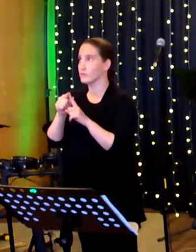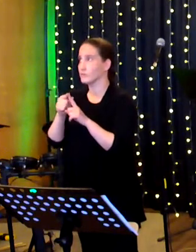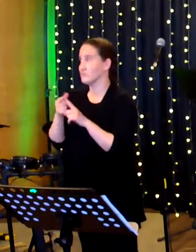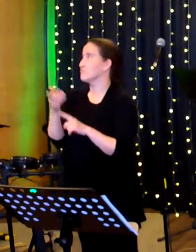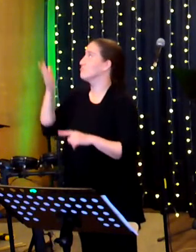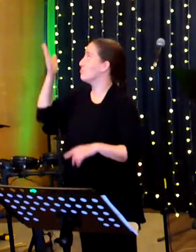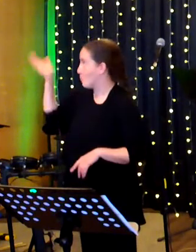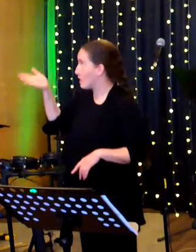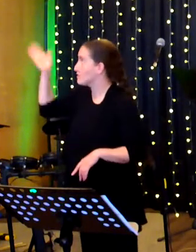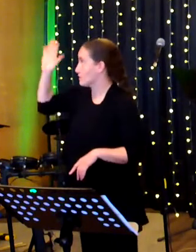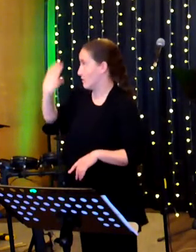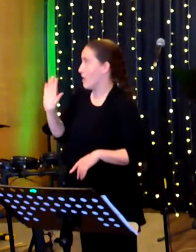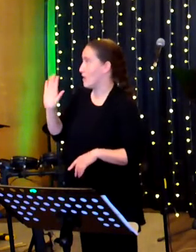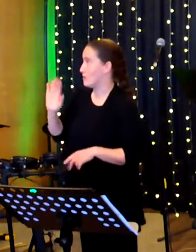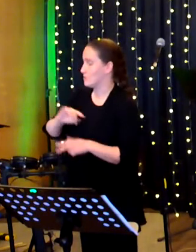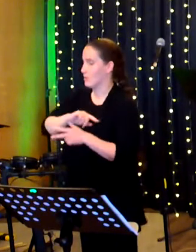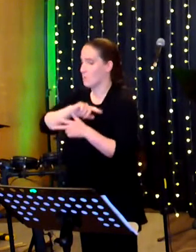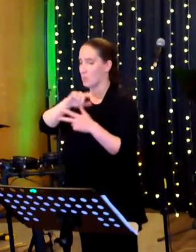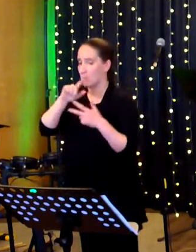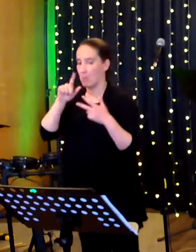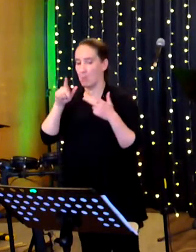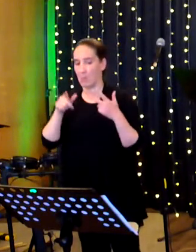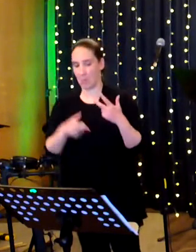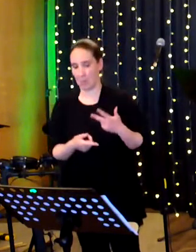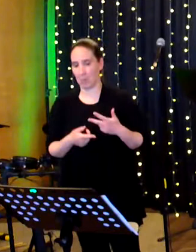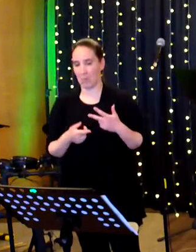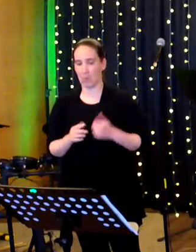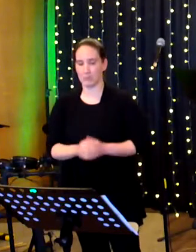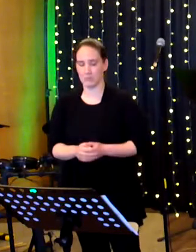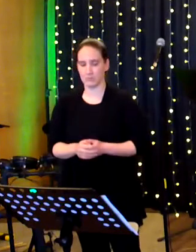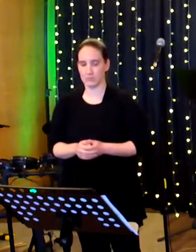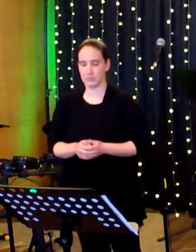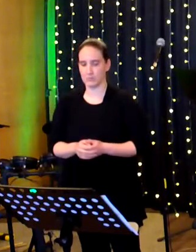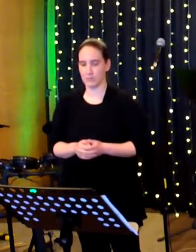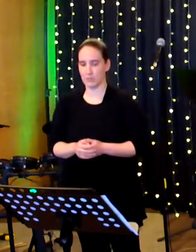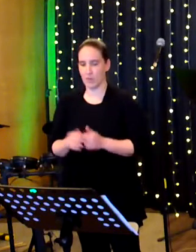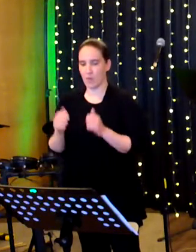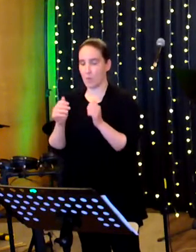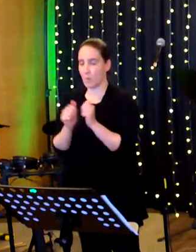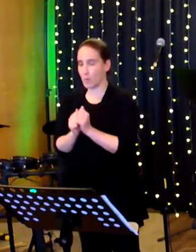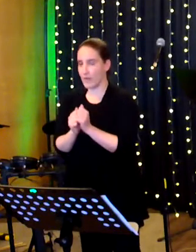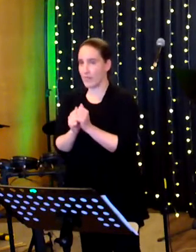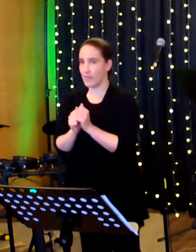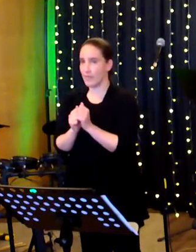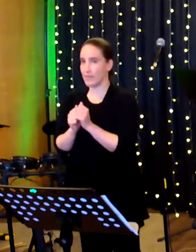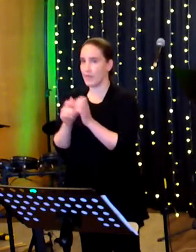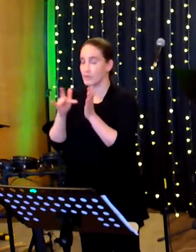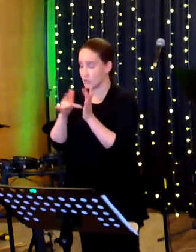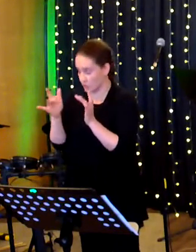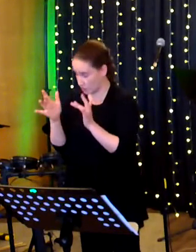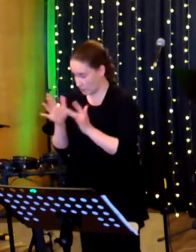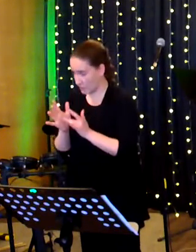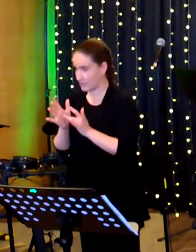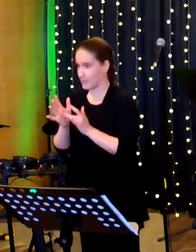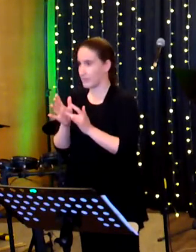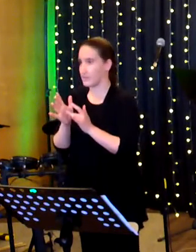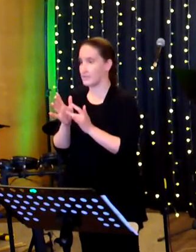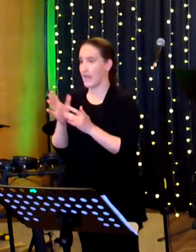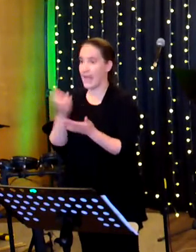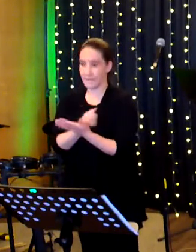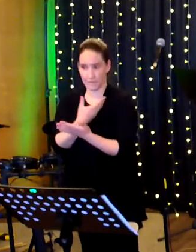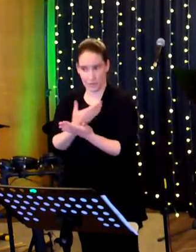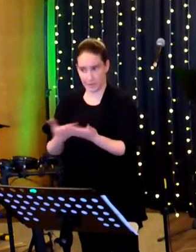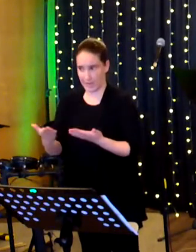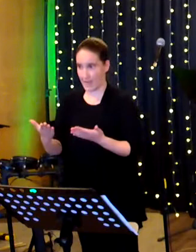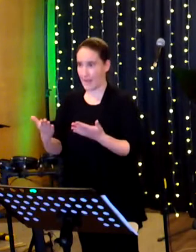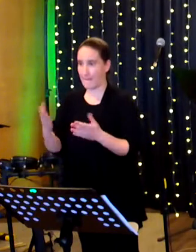was with God in the beginning, and through him all things were made. Without him nothing was made that has been made. In him was